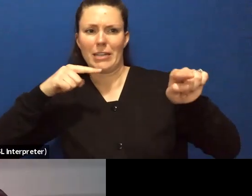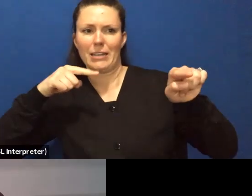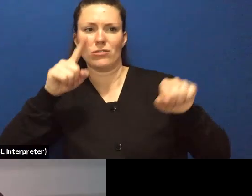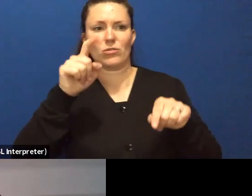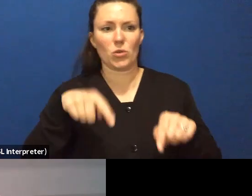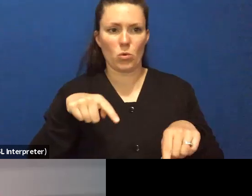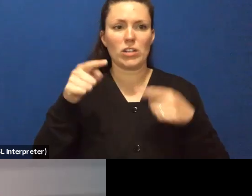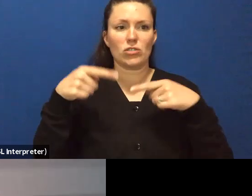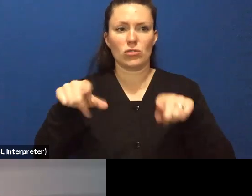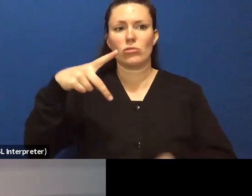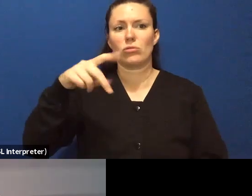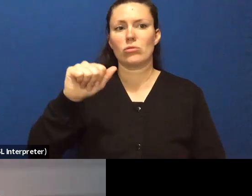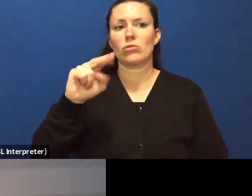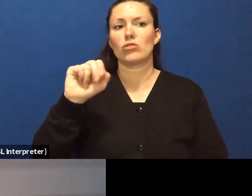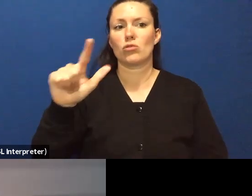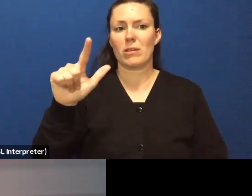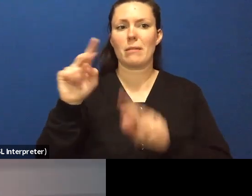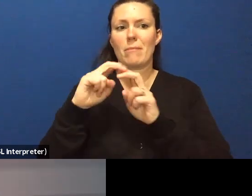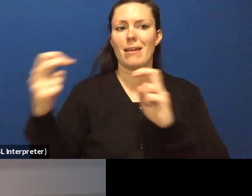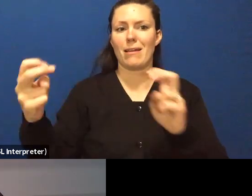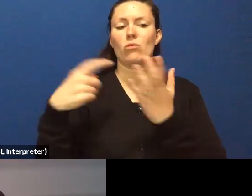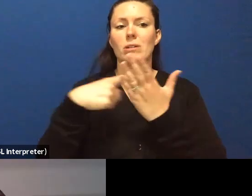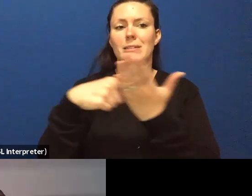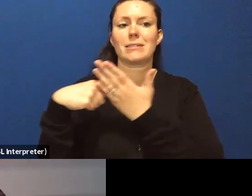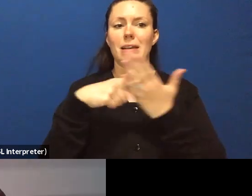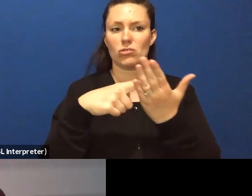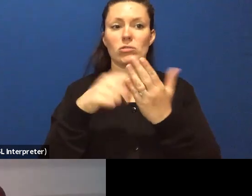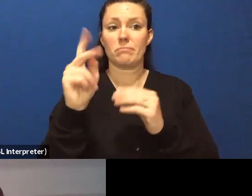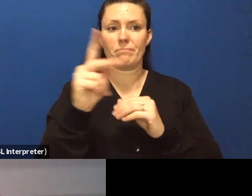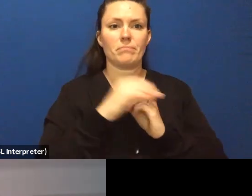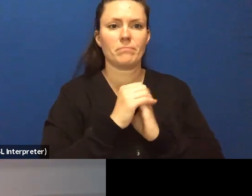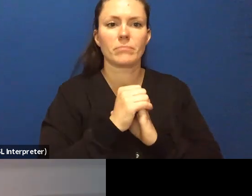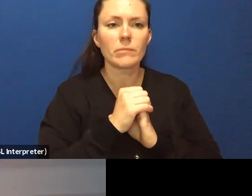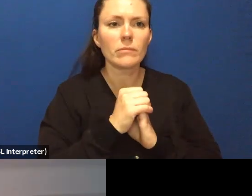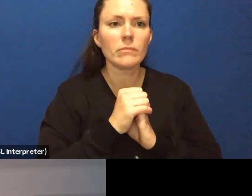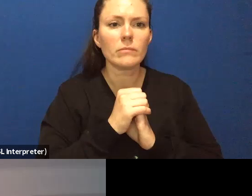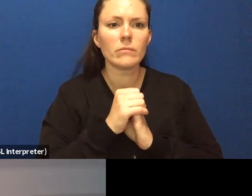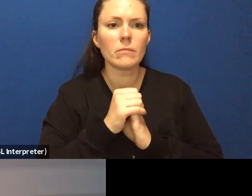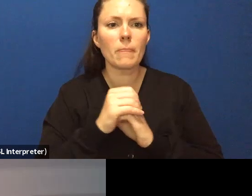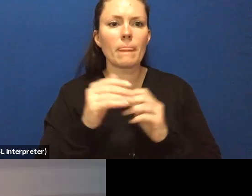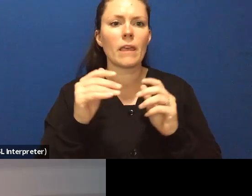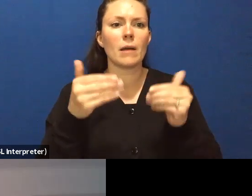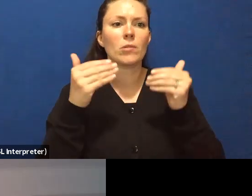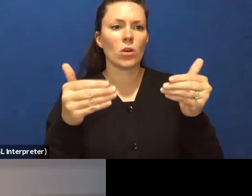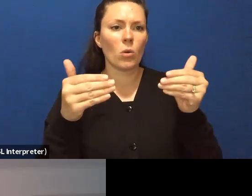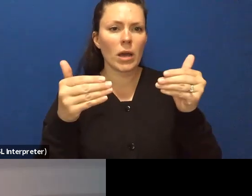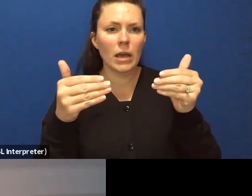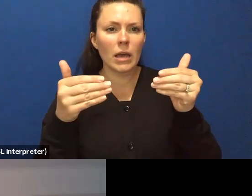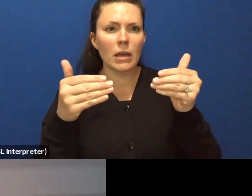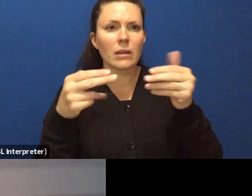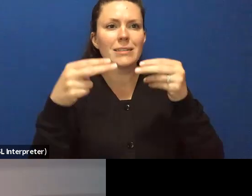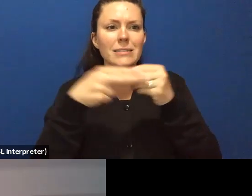own panel discussion questions. And then again, we're going to circle back to these at the end of the webinar. I'm going to go ahead to